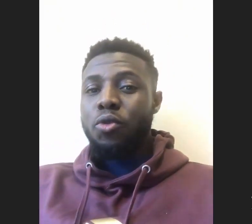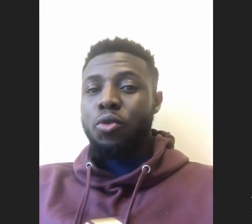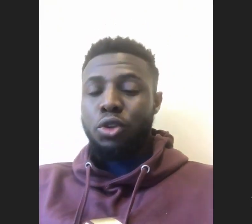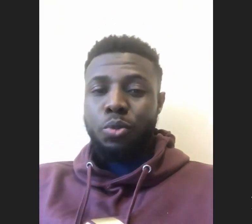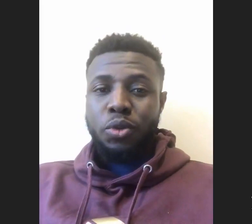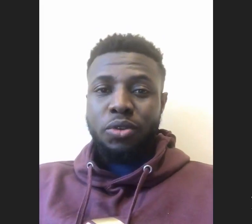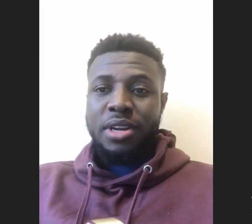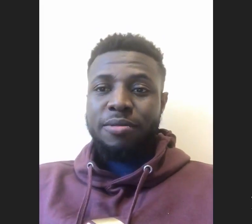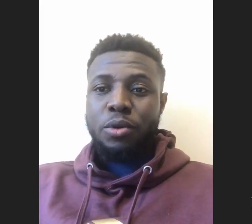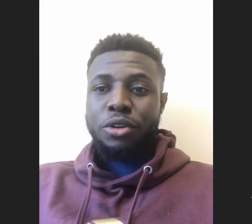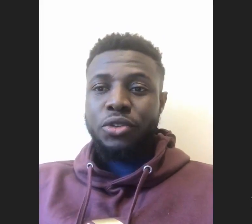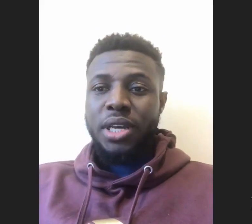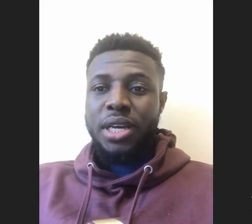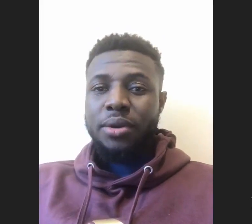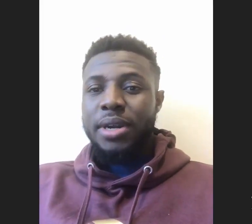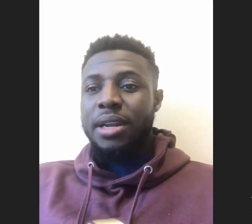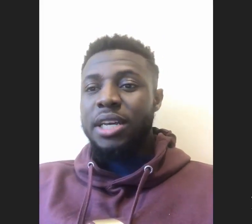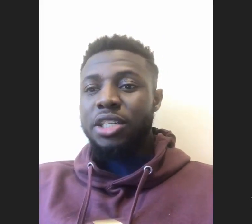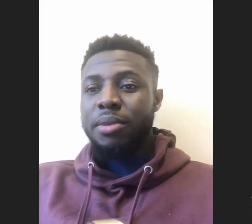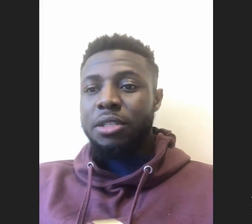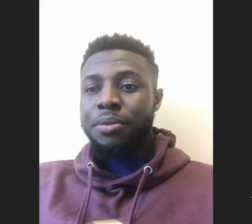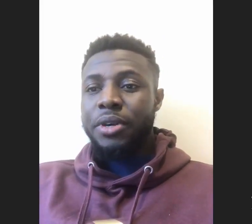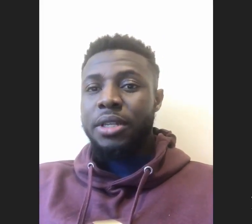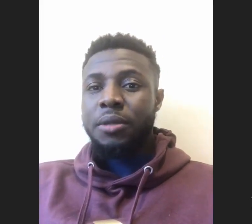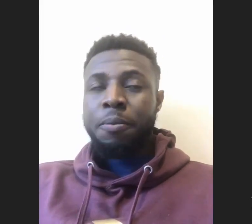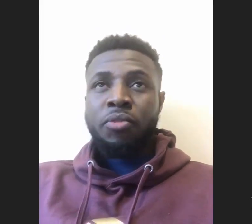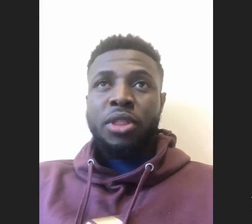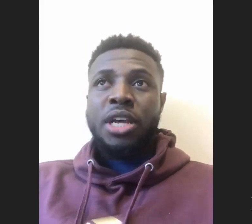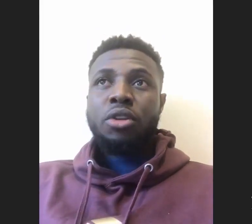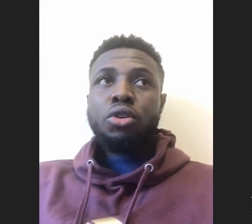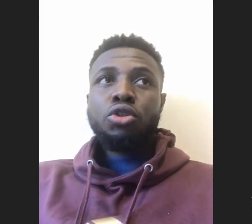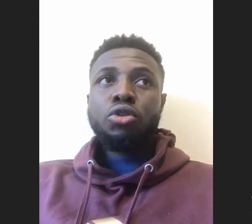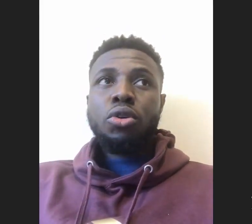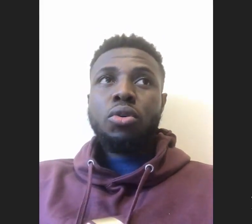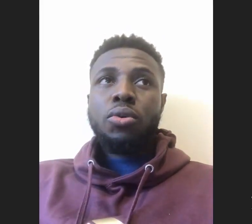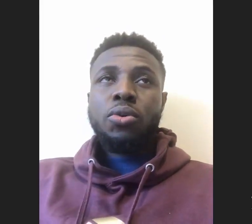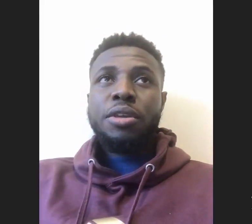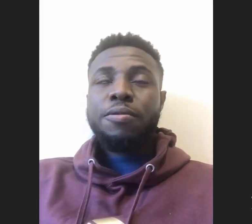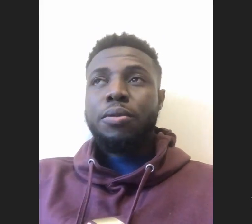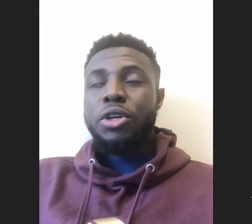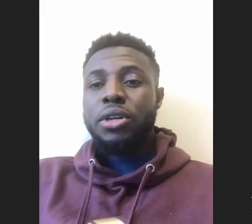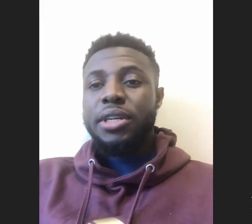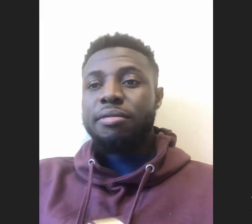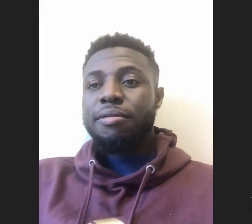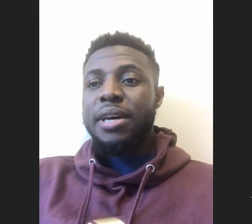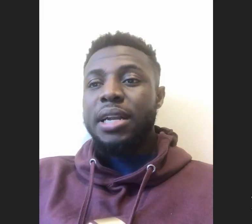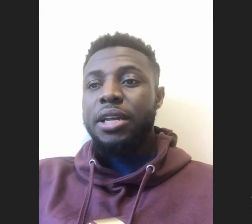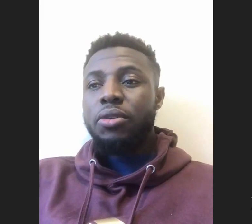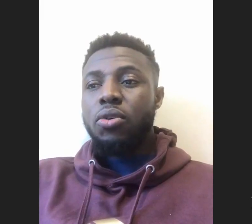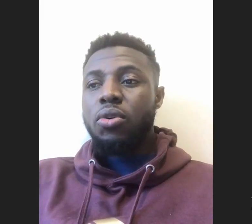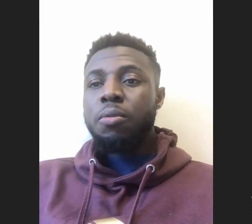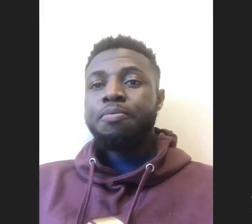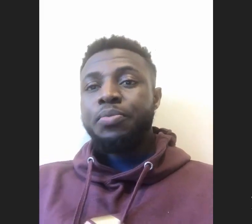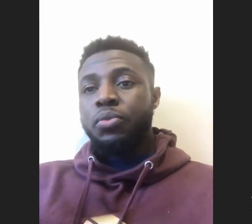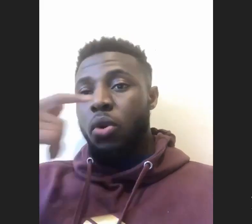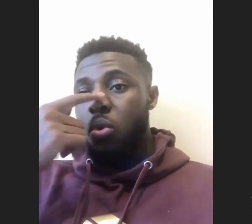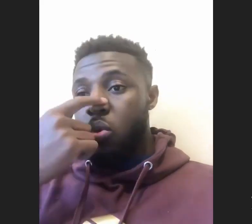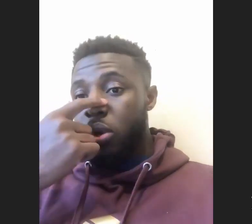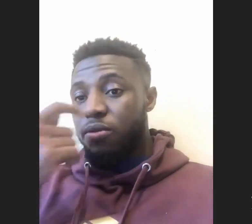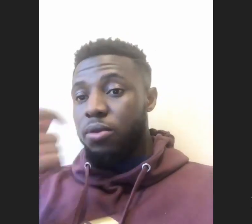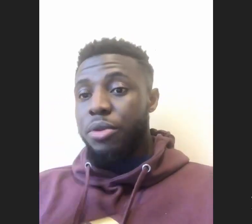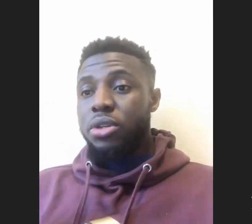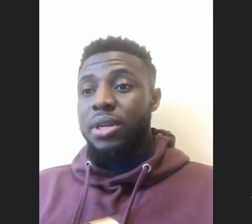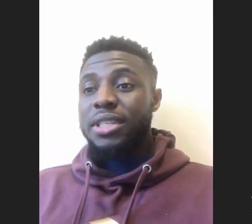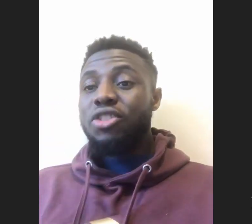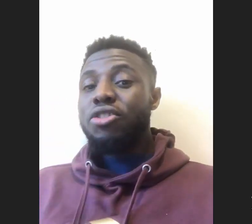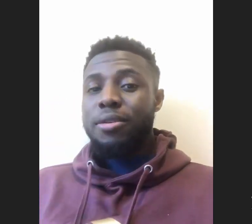They don't know what to put under voluntary and other leadership experience. They are not sure what information is valid or